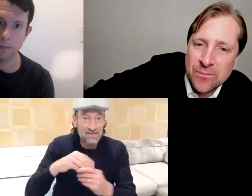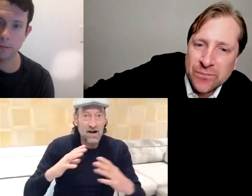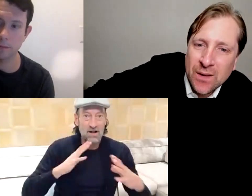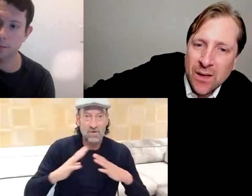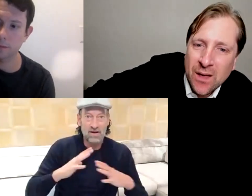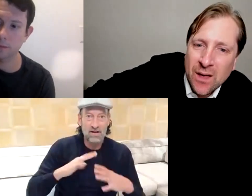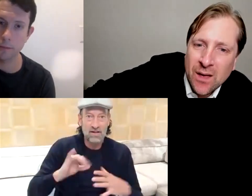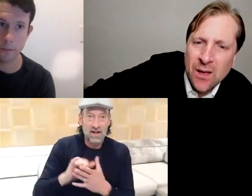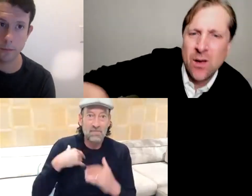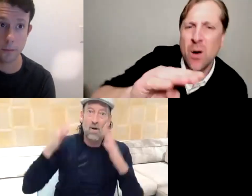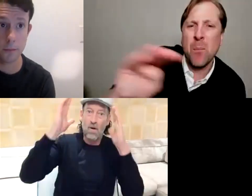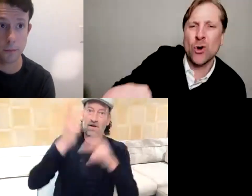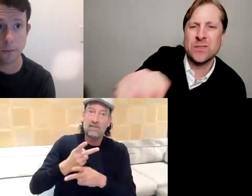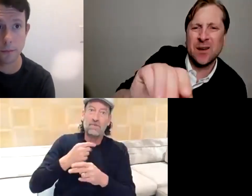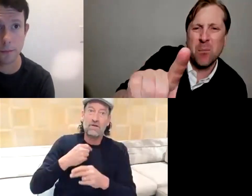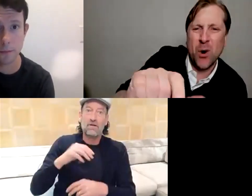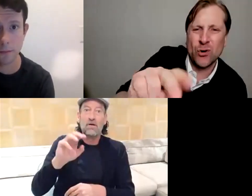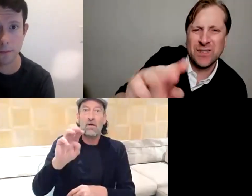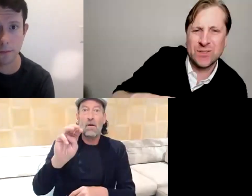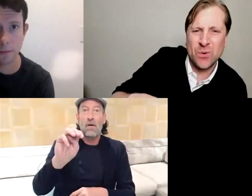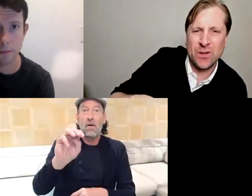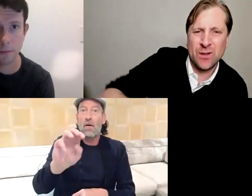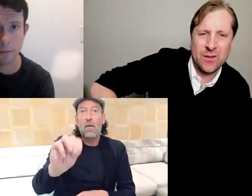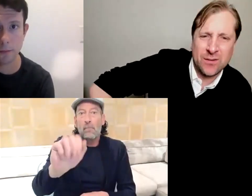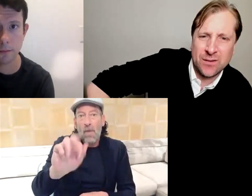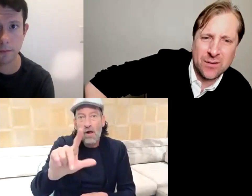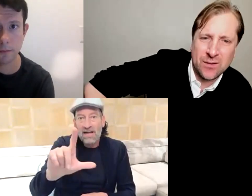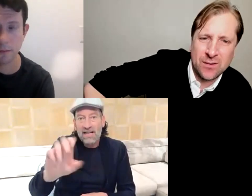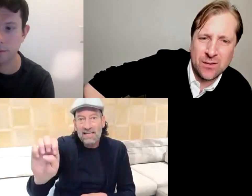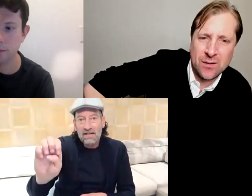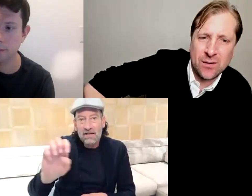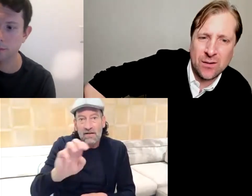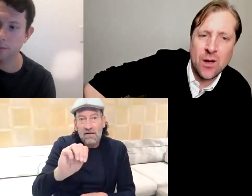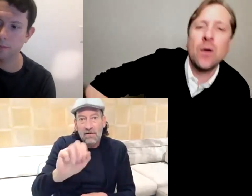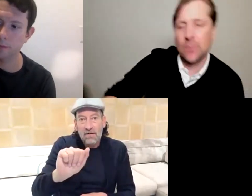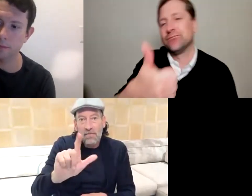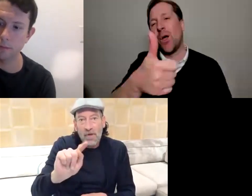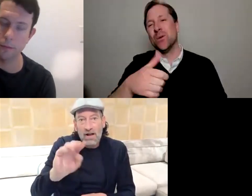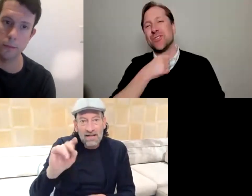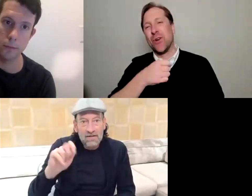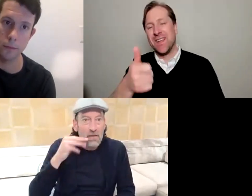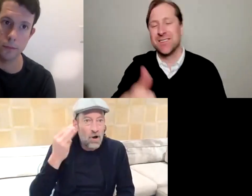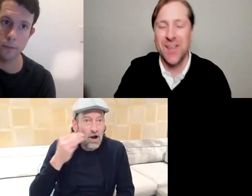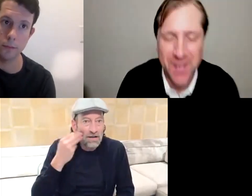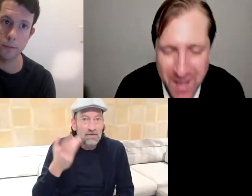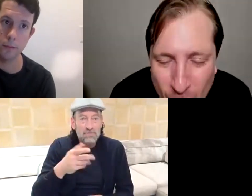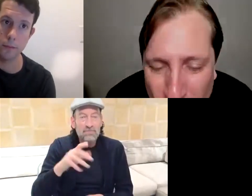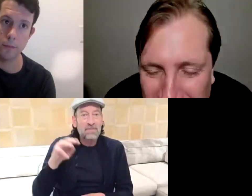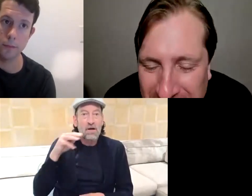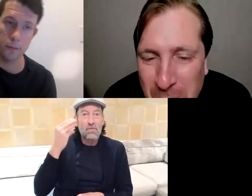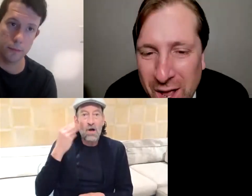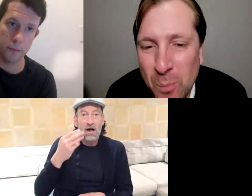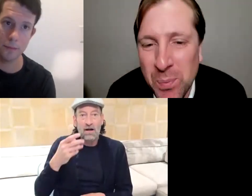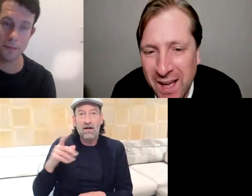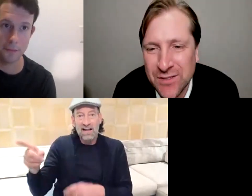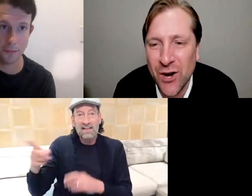Marlton School. Marlton School. Oh, sorry. Yes, What really